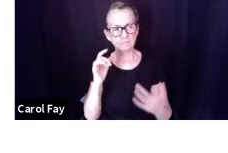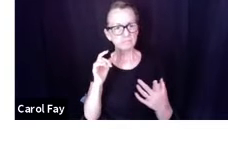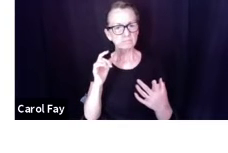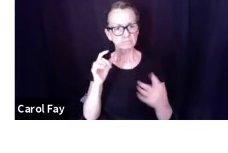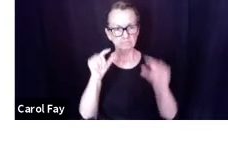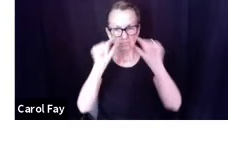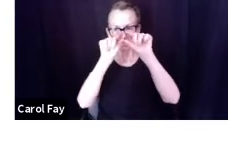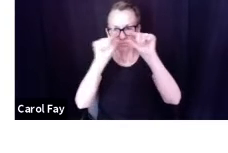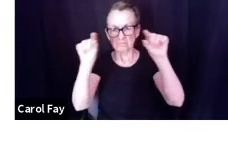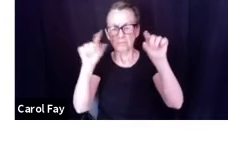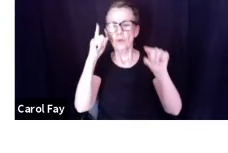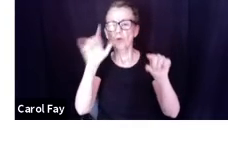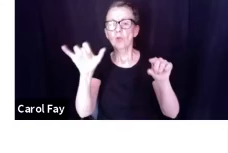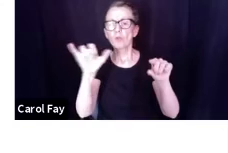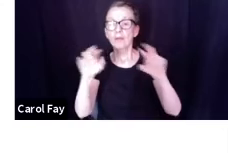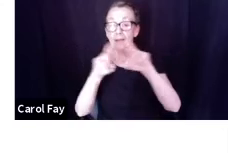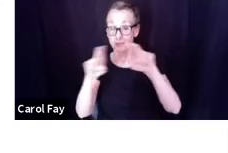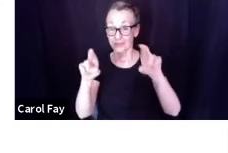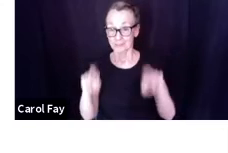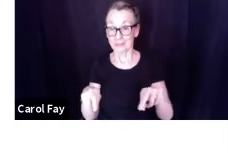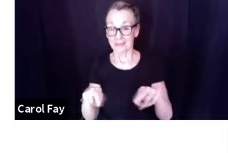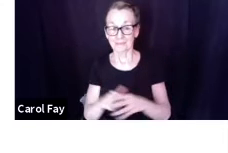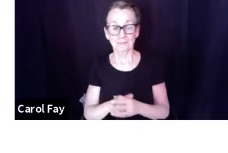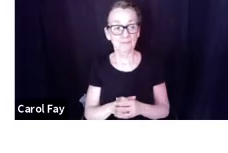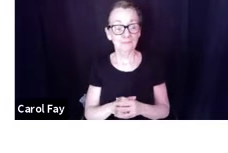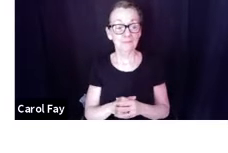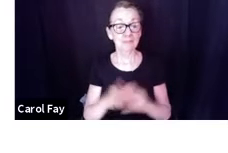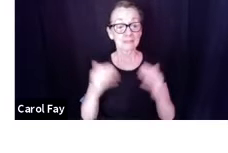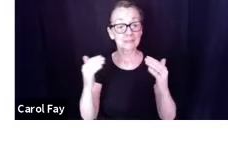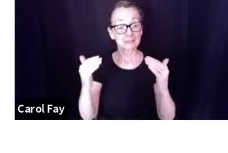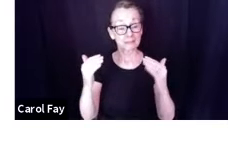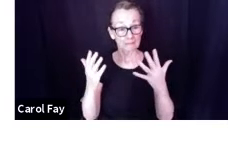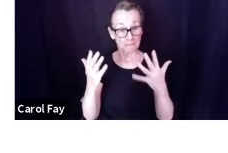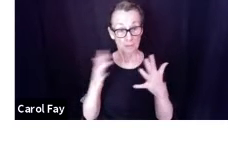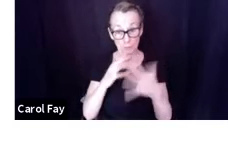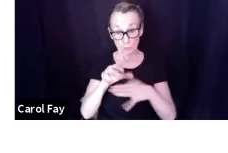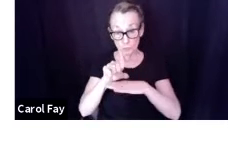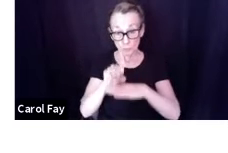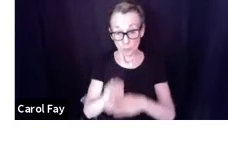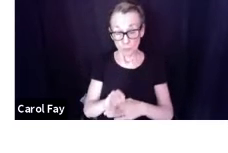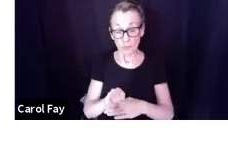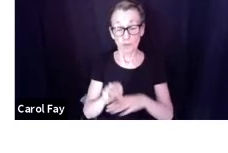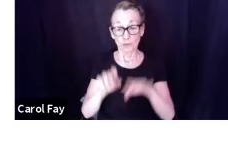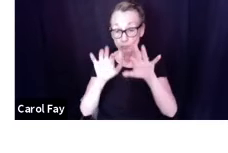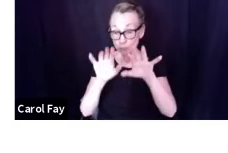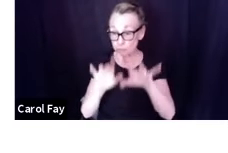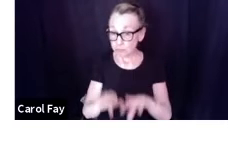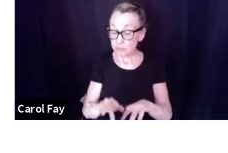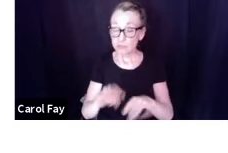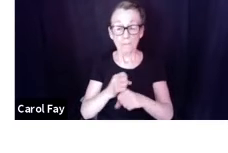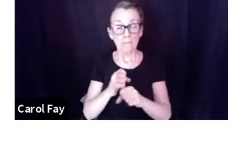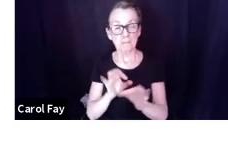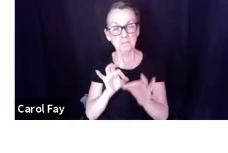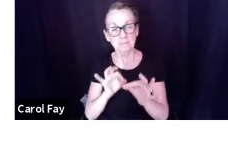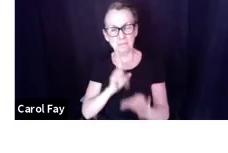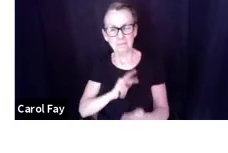like a resume, and so it's once you get used to writing these and to make them